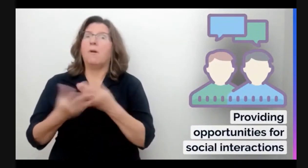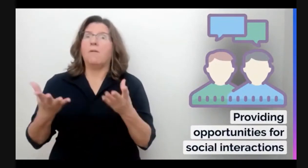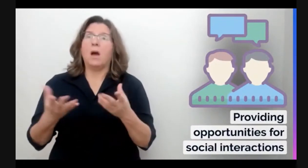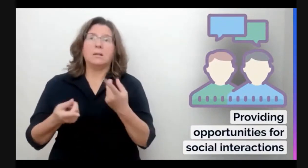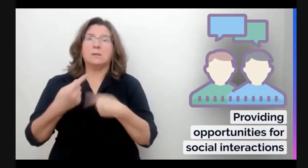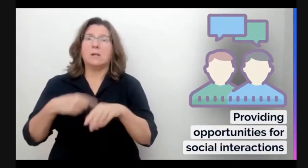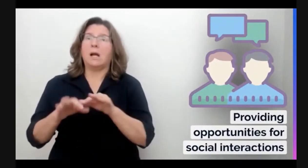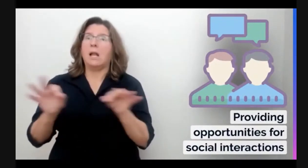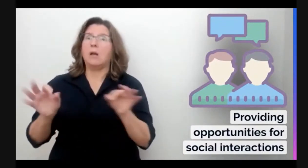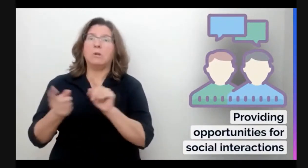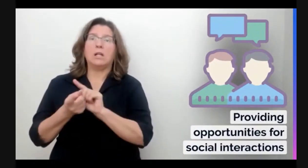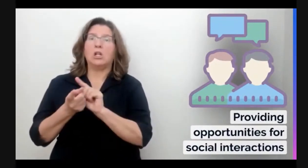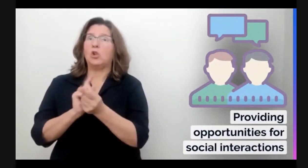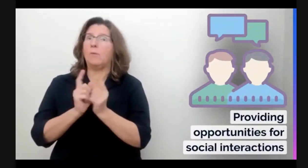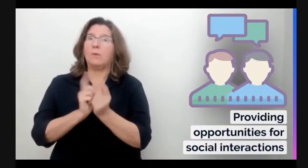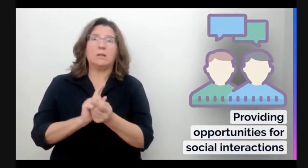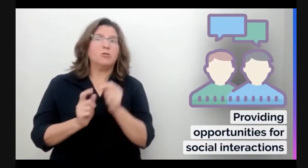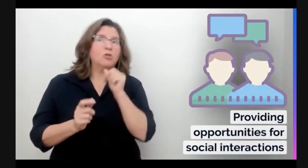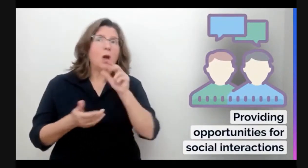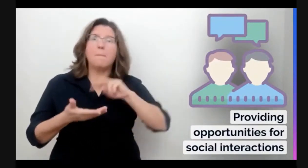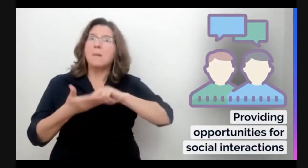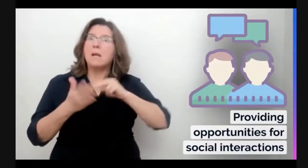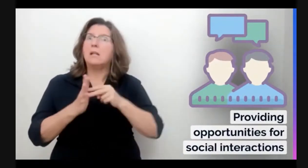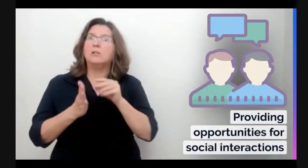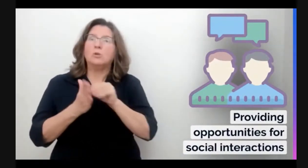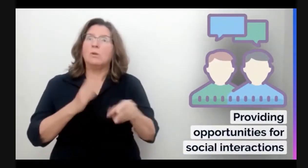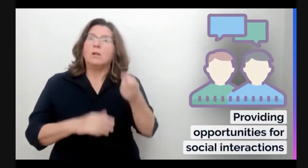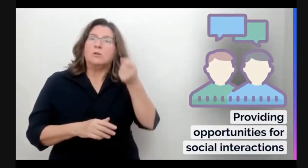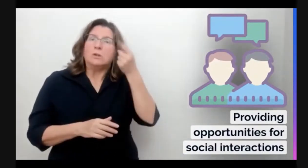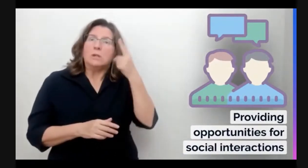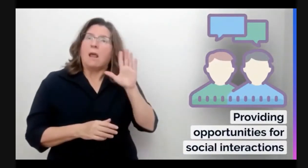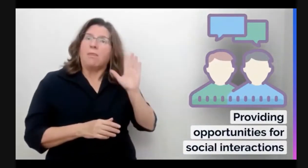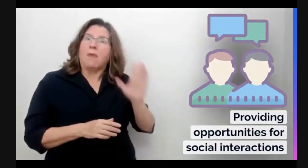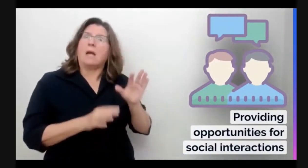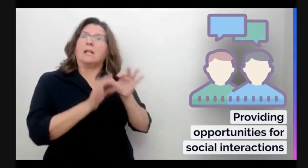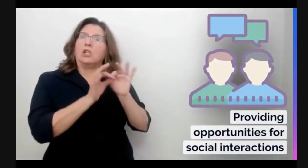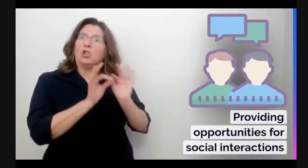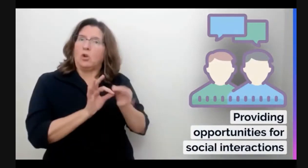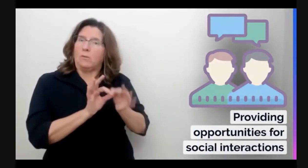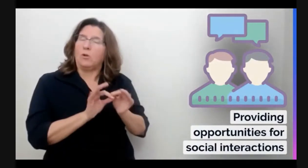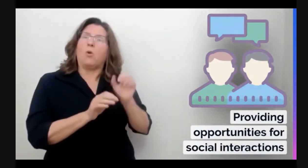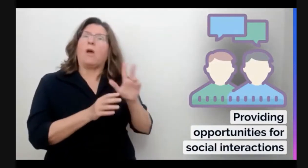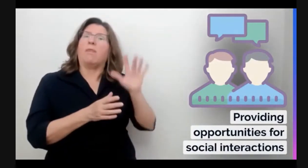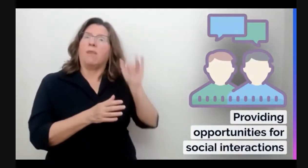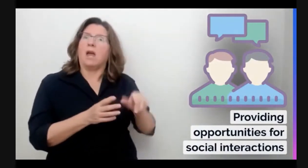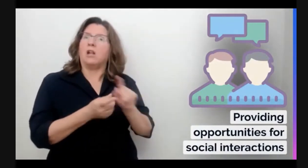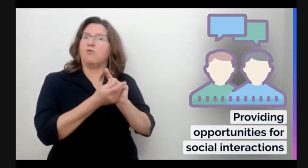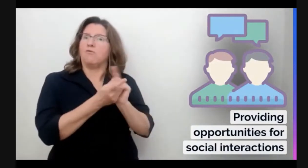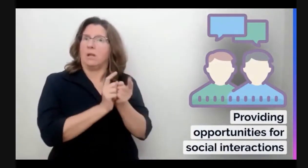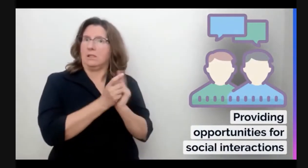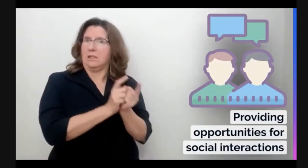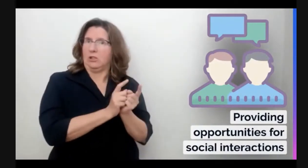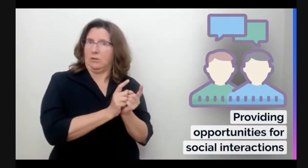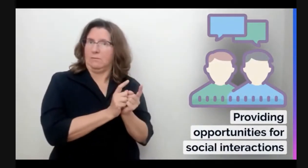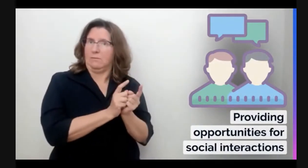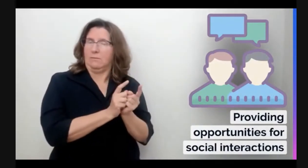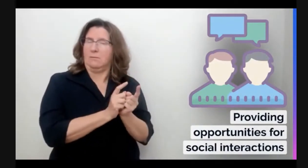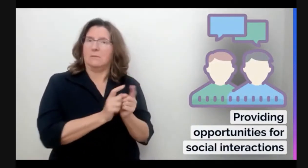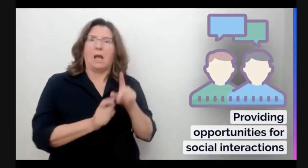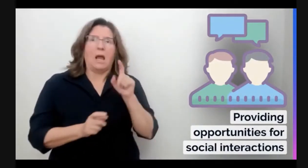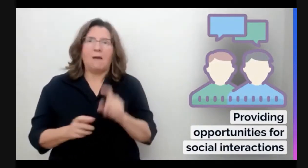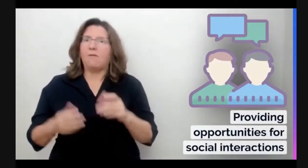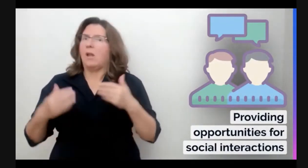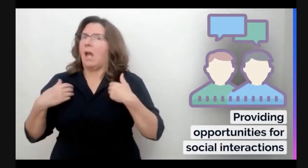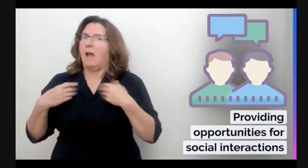Remember, providing sign language translations does not equate to accessibility for language-deprived learners. They